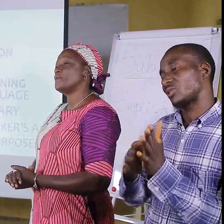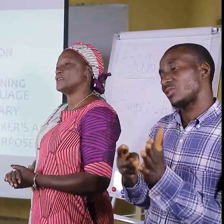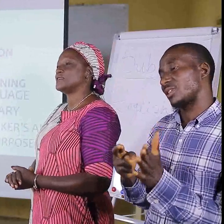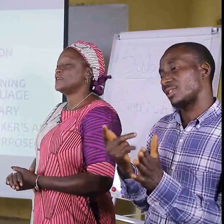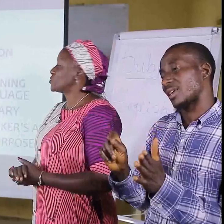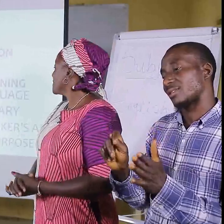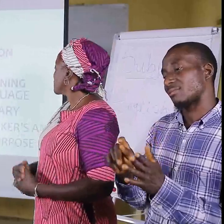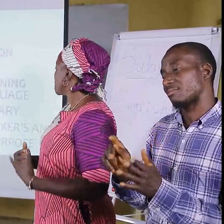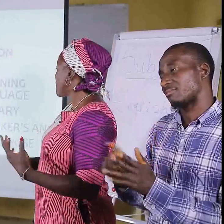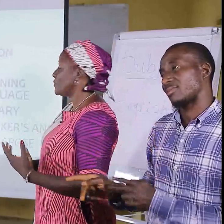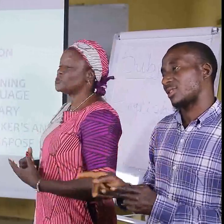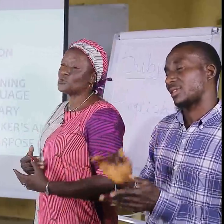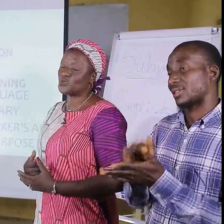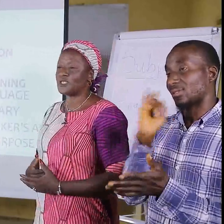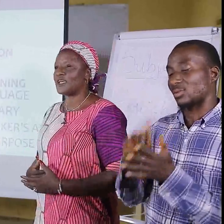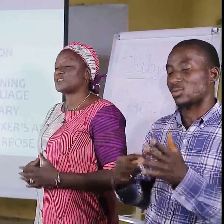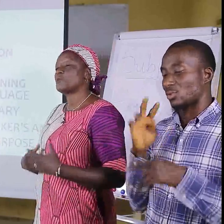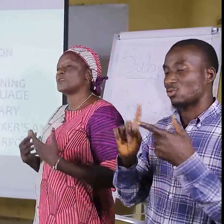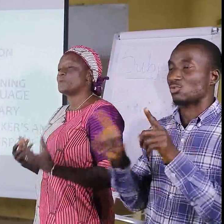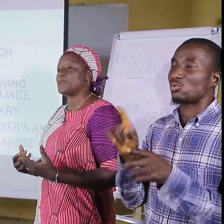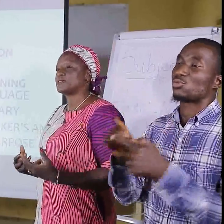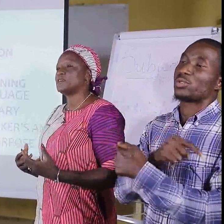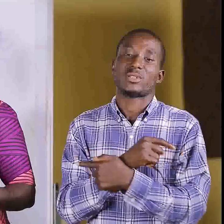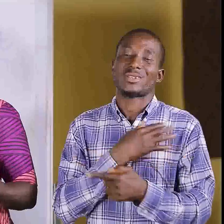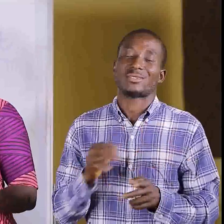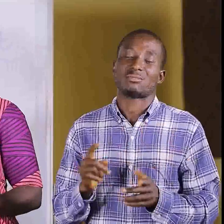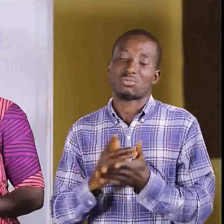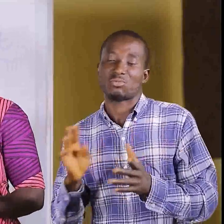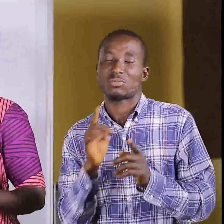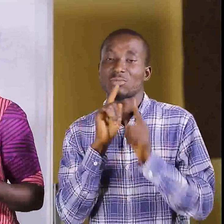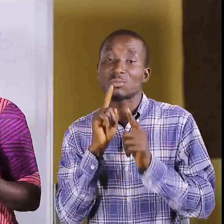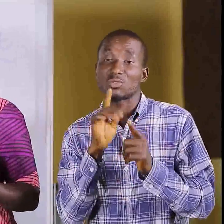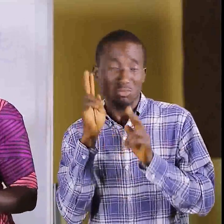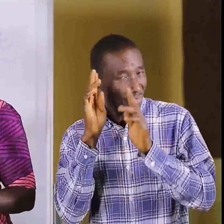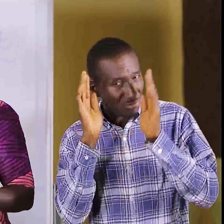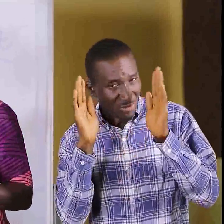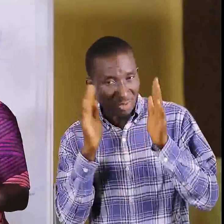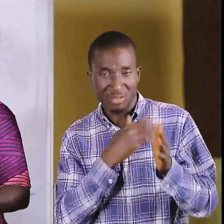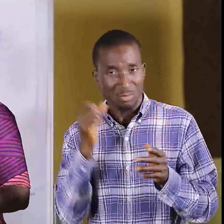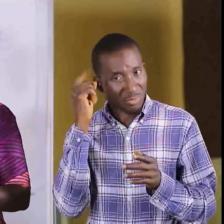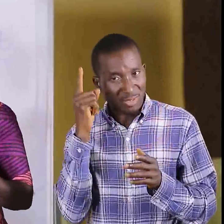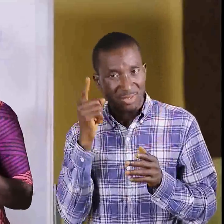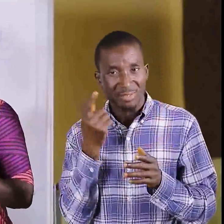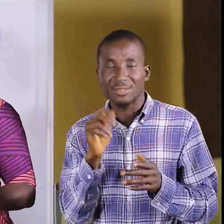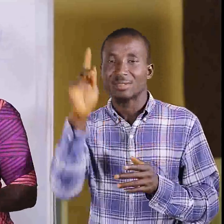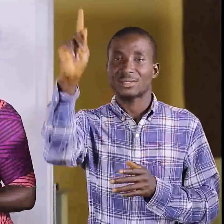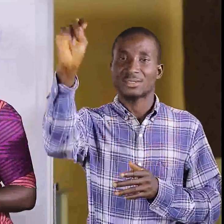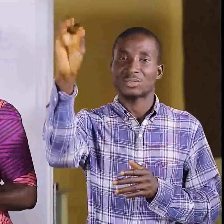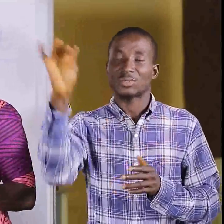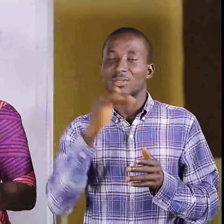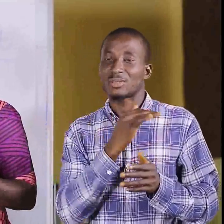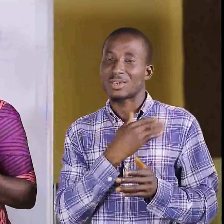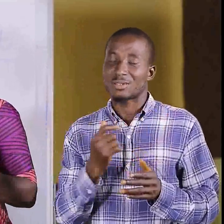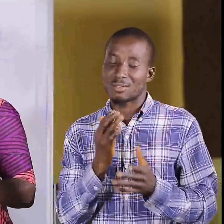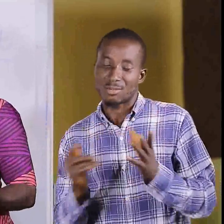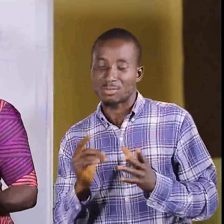reading that piece. So that's what we are going to do today. As someone speaks, you listen and you identify the tone, how the person says the thing,